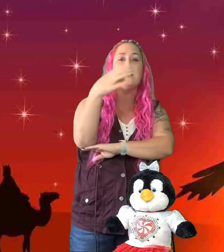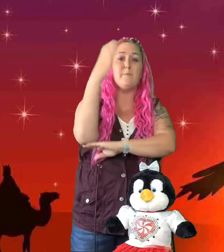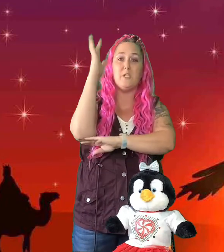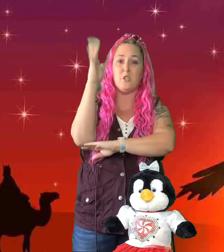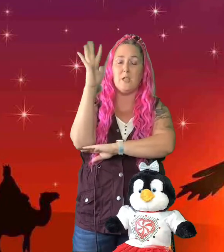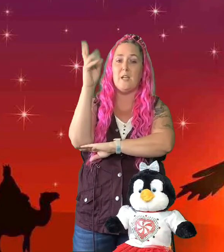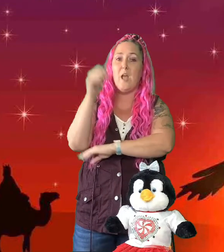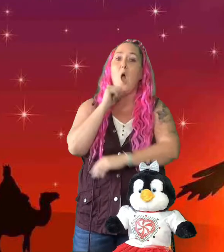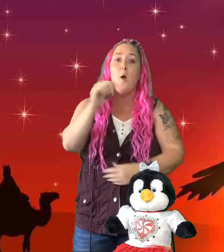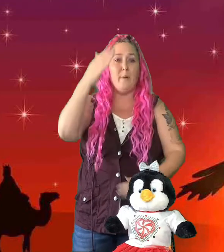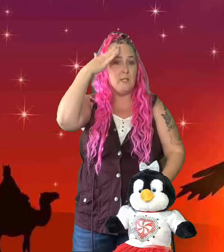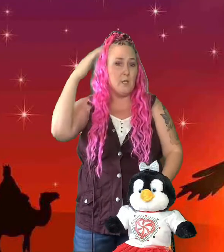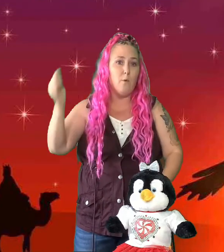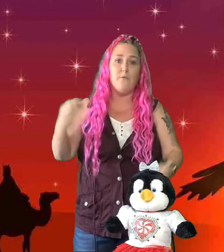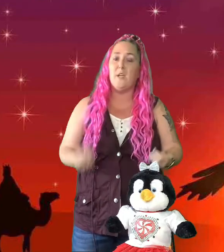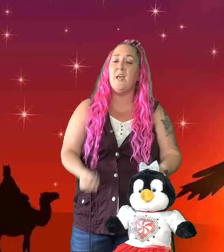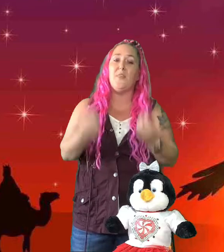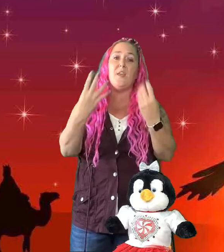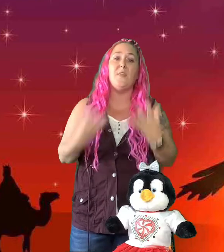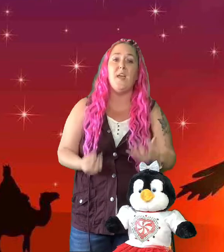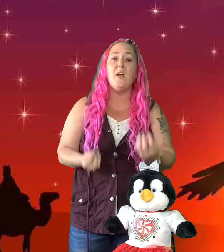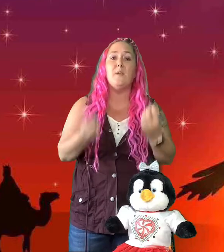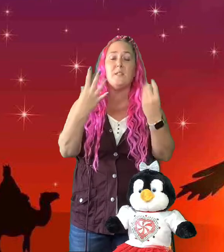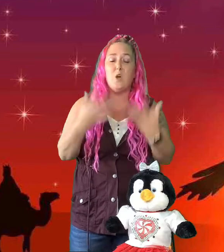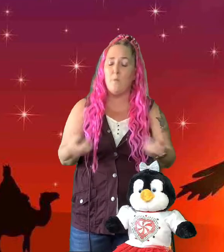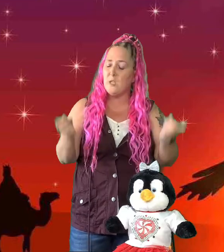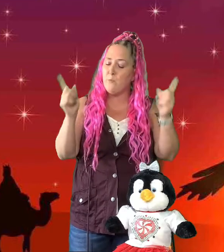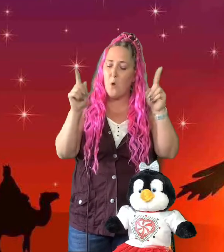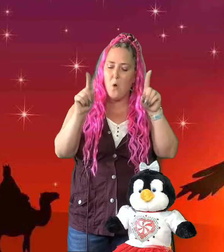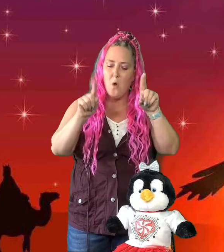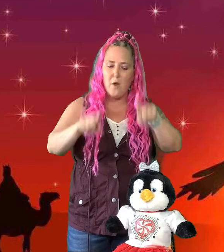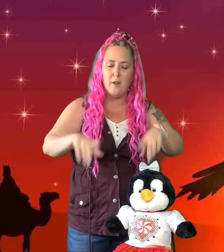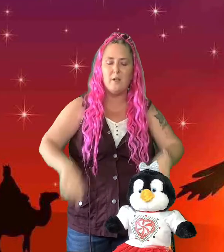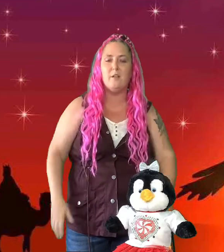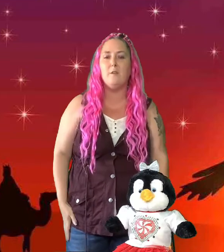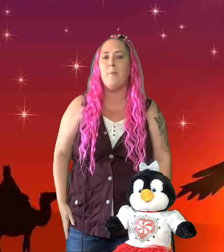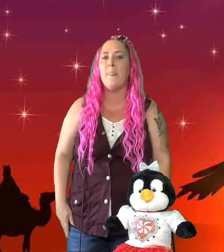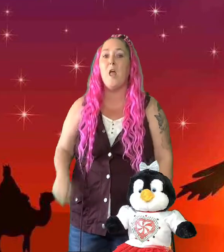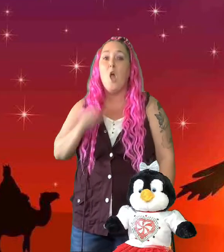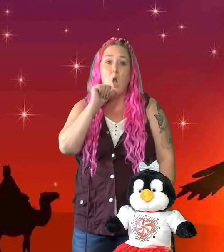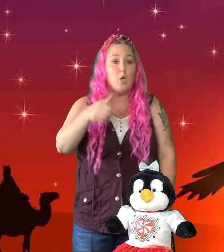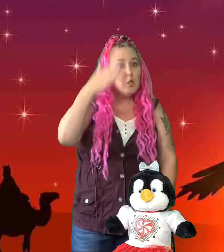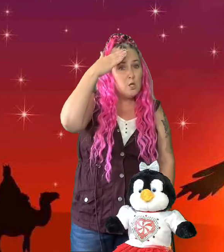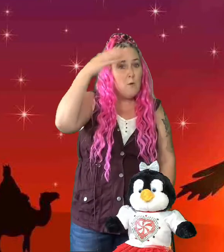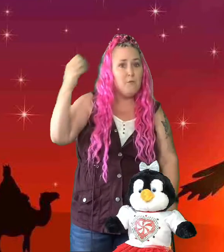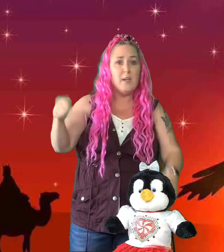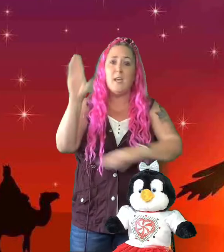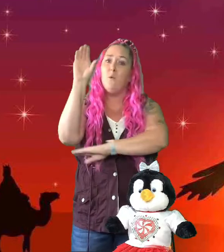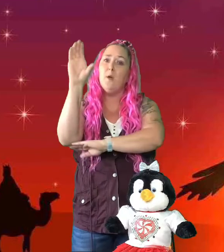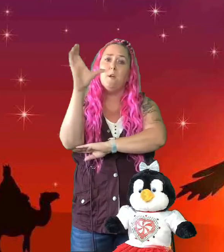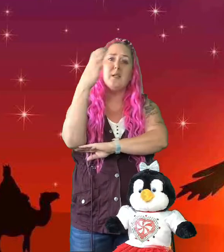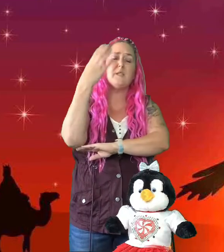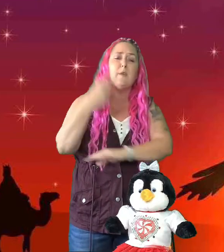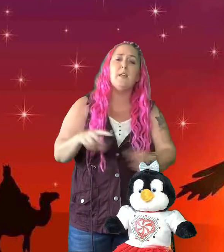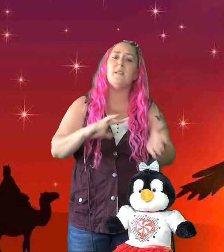Christmas tree. But don't forget that there is so much more. Don't forget what Christmas is